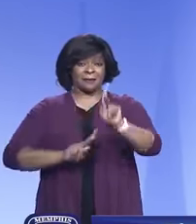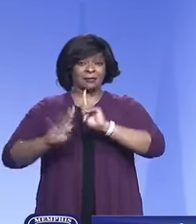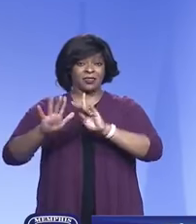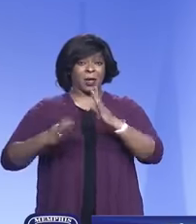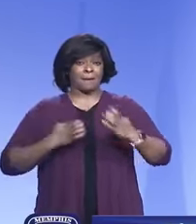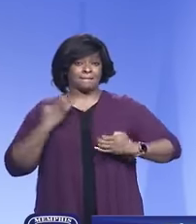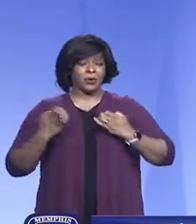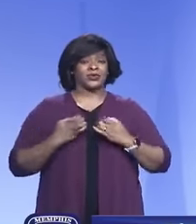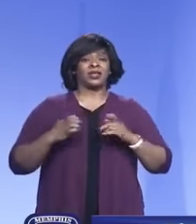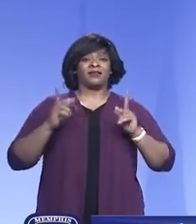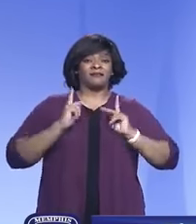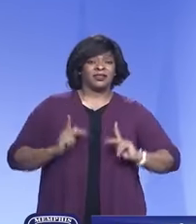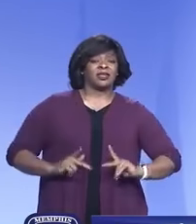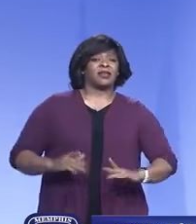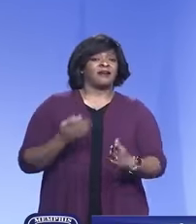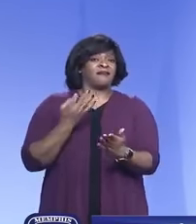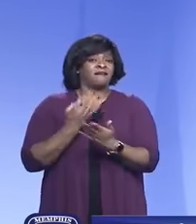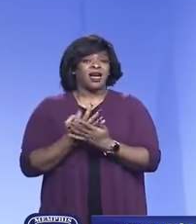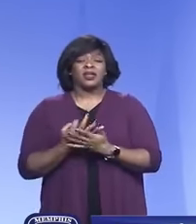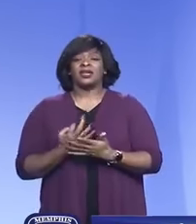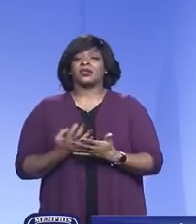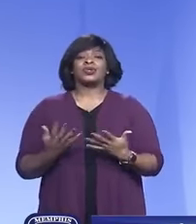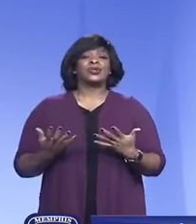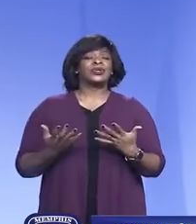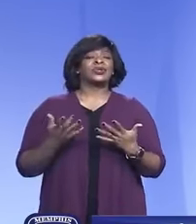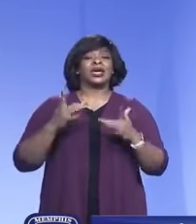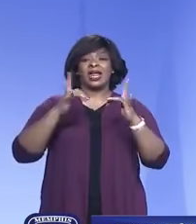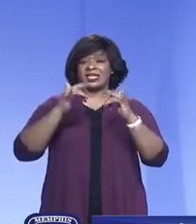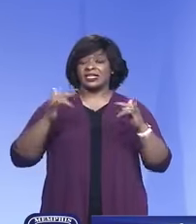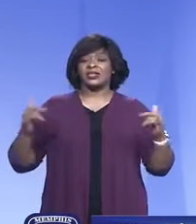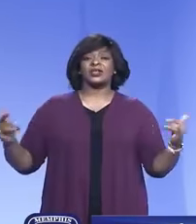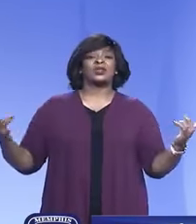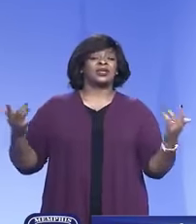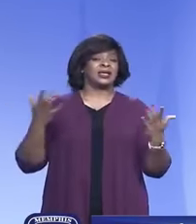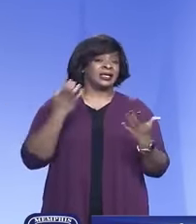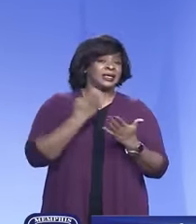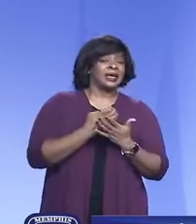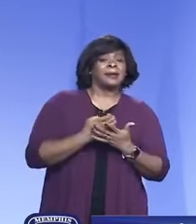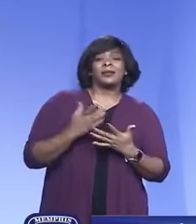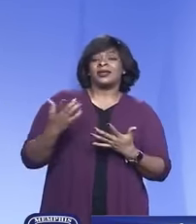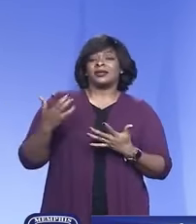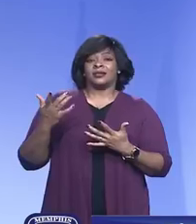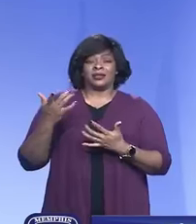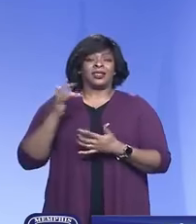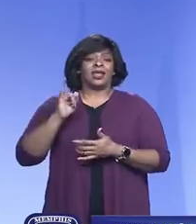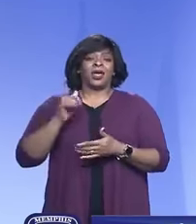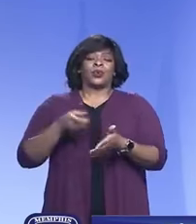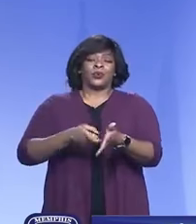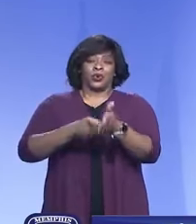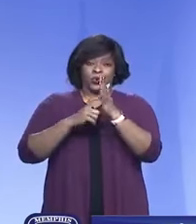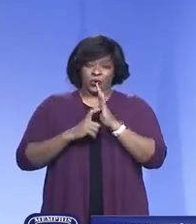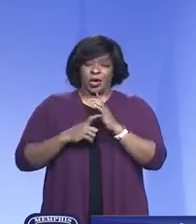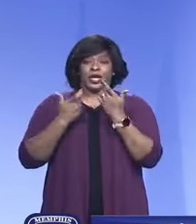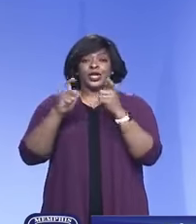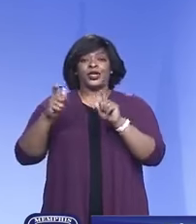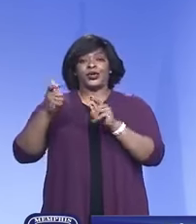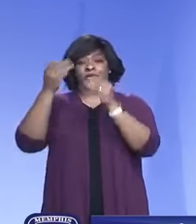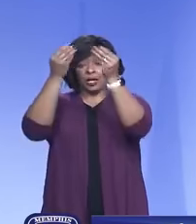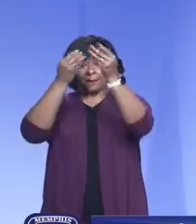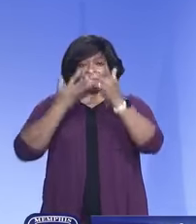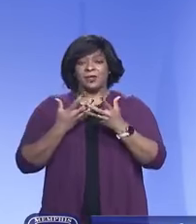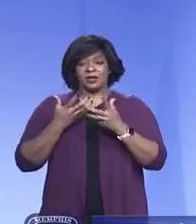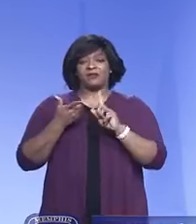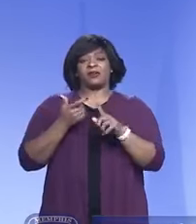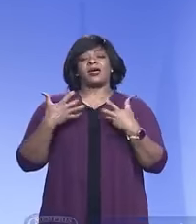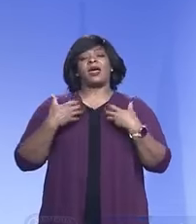emotionally, physically, financially, etc., economically, then it requires a greater input than just what the